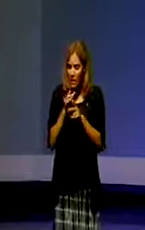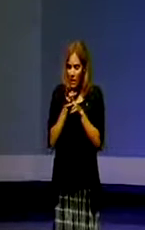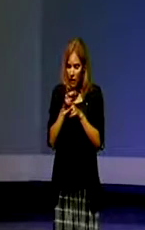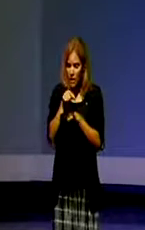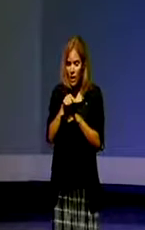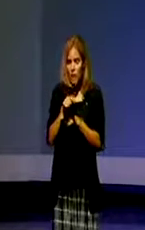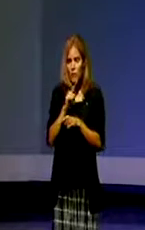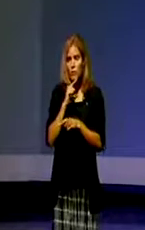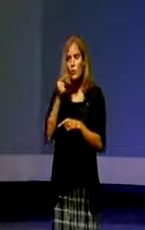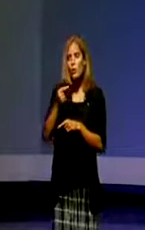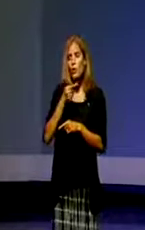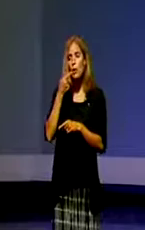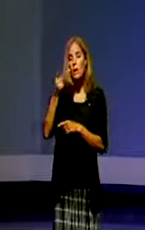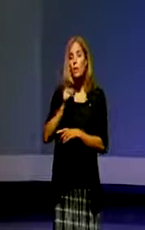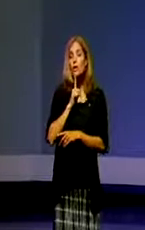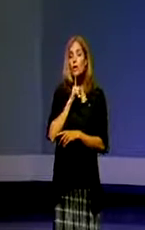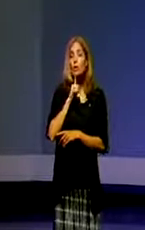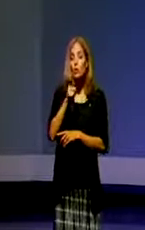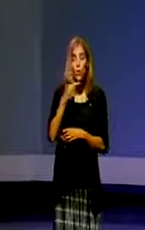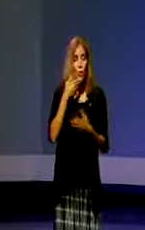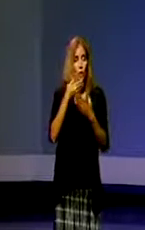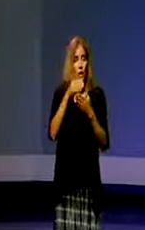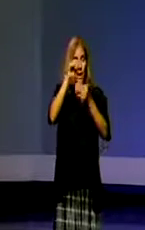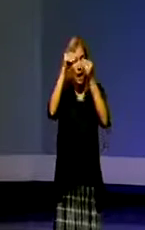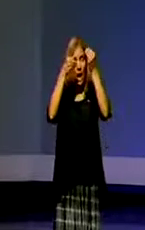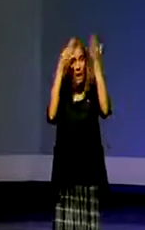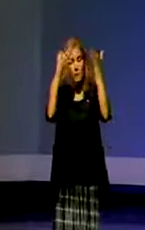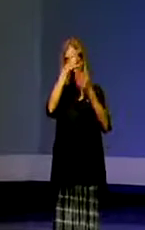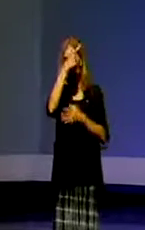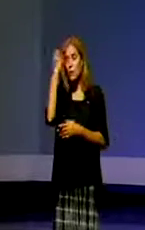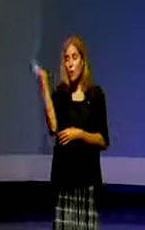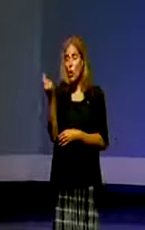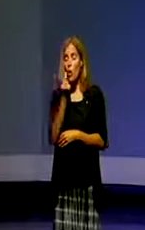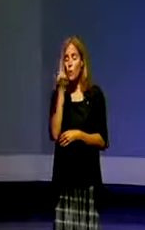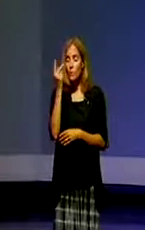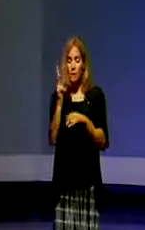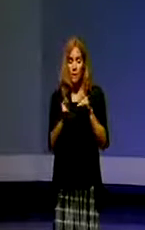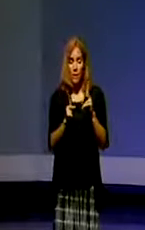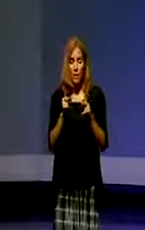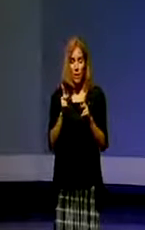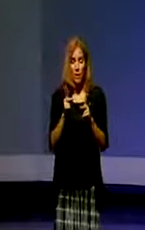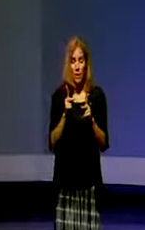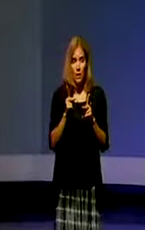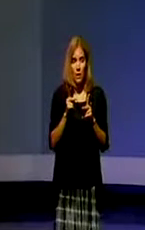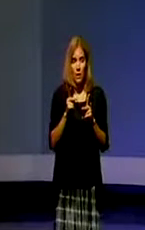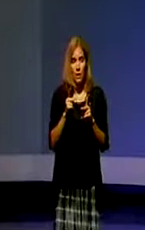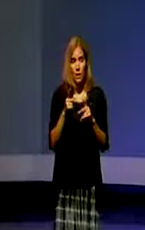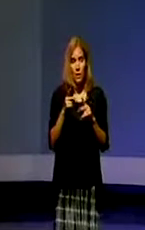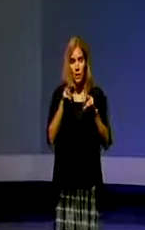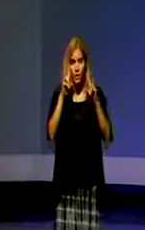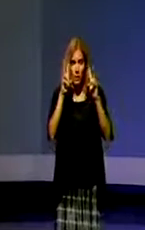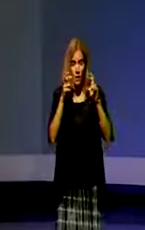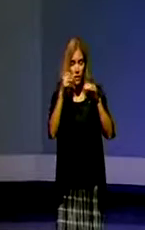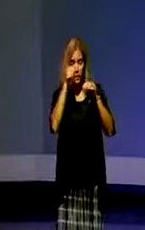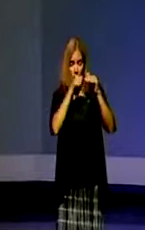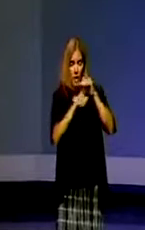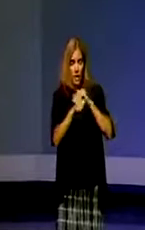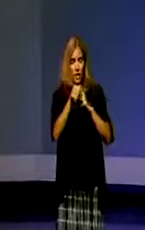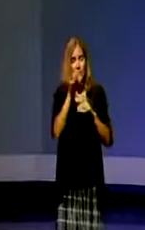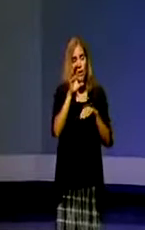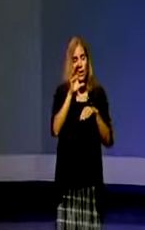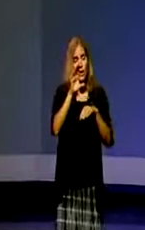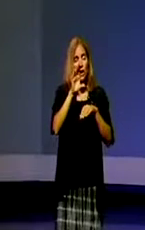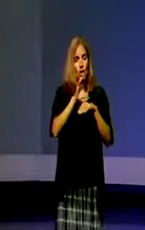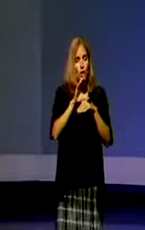making sure we proclaim the true gospel, because there will always be those under the guise of the church, under the guise of